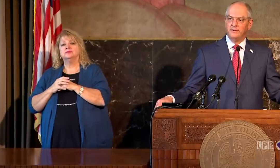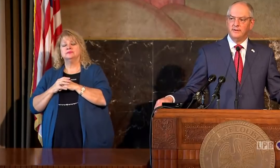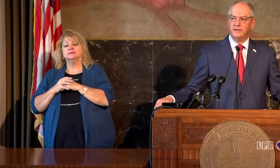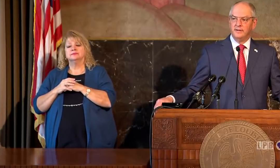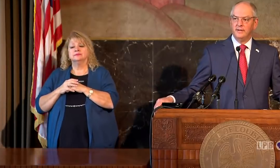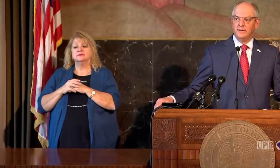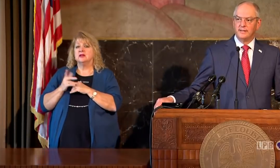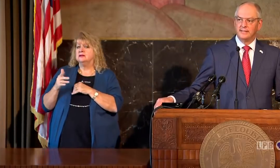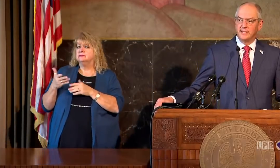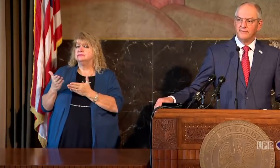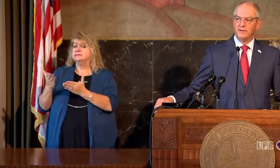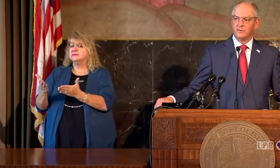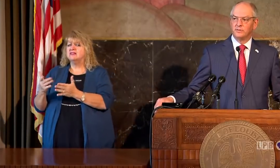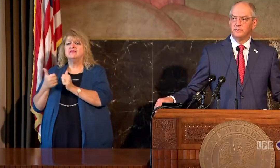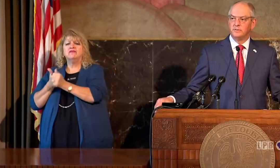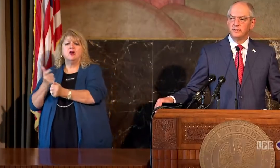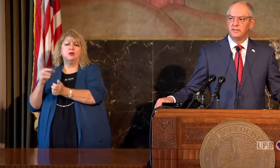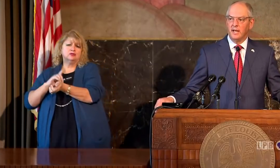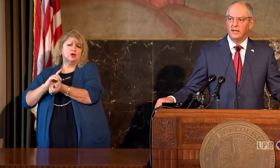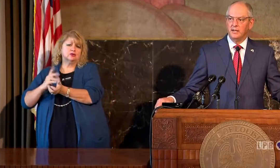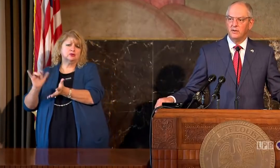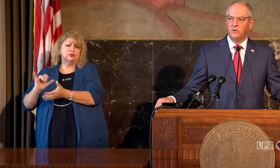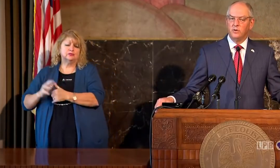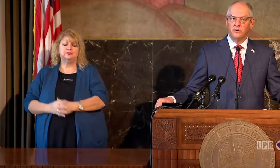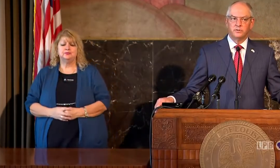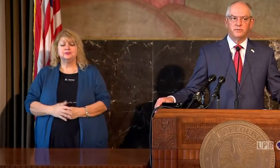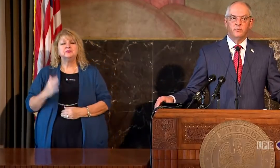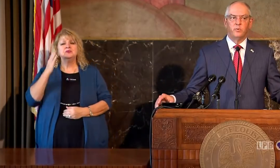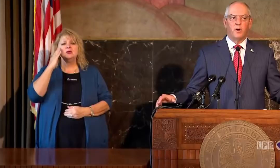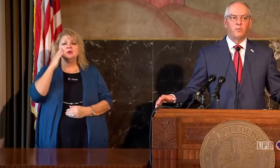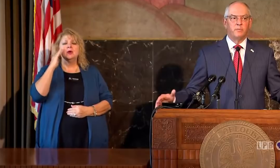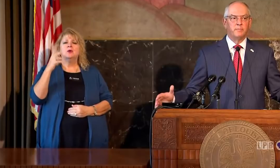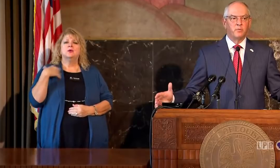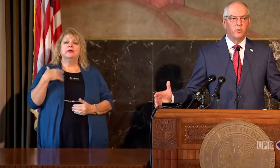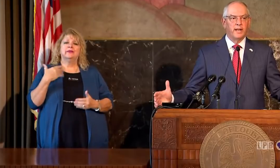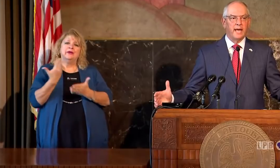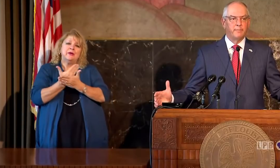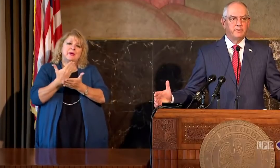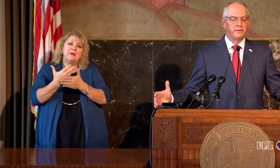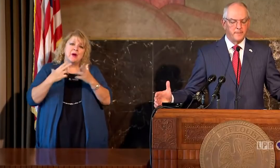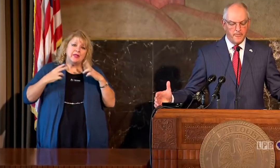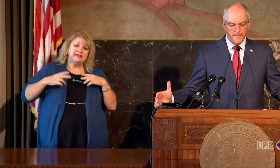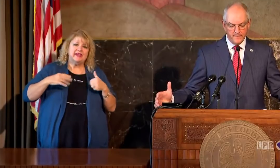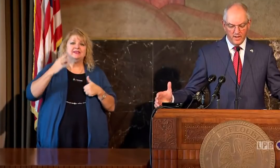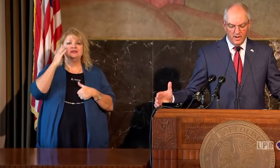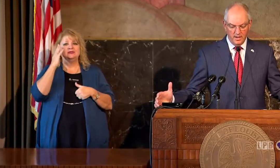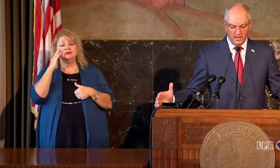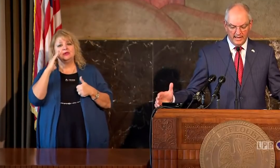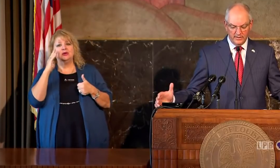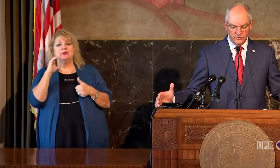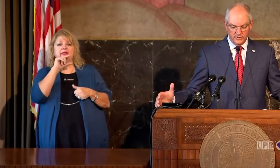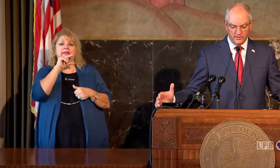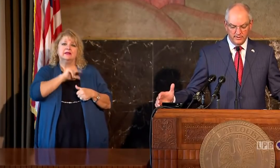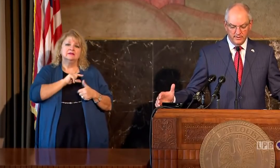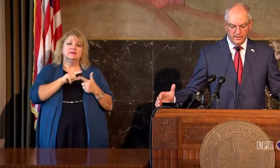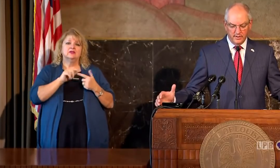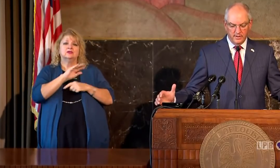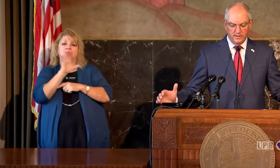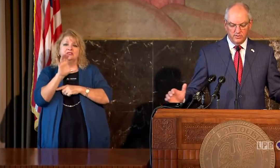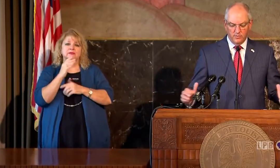have Thanksgiving, Christmas, and New Year's, and we all remember what happened last